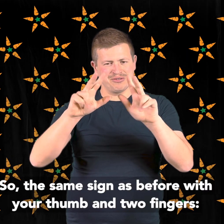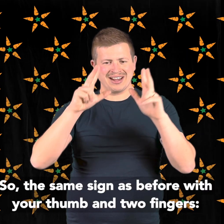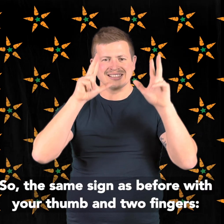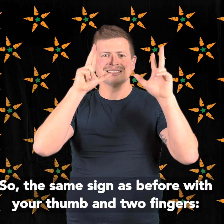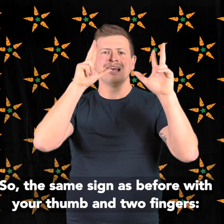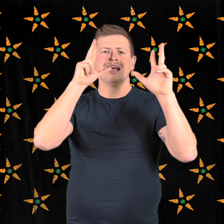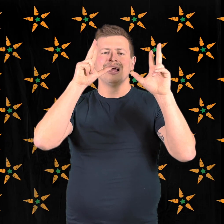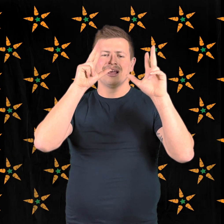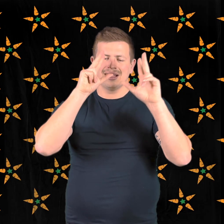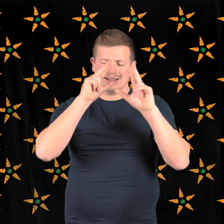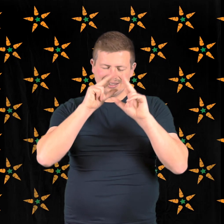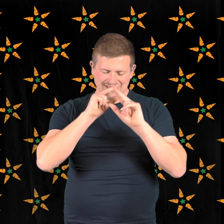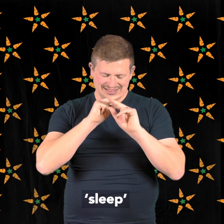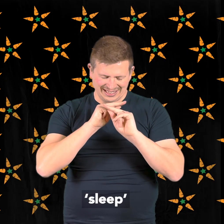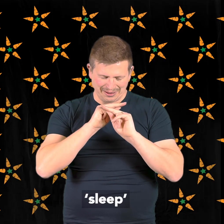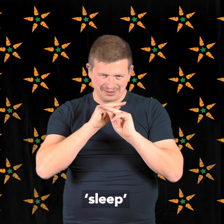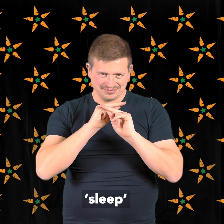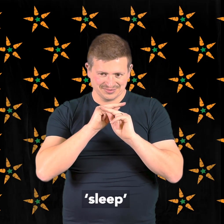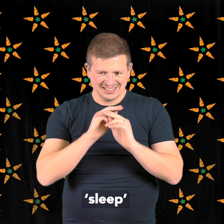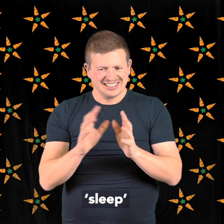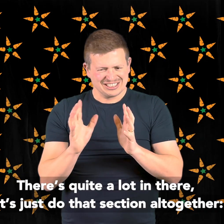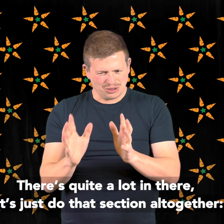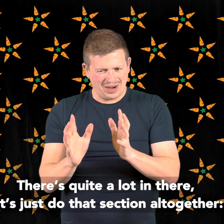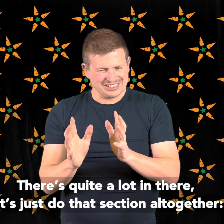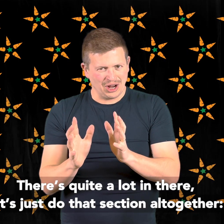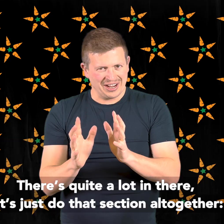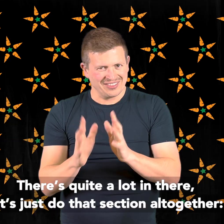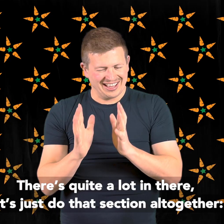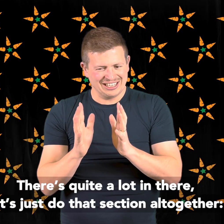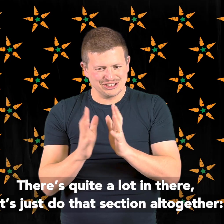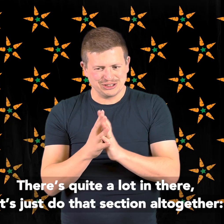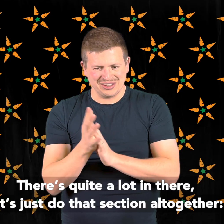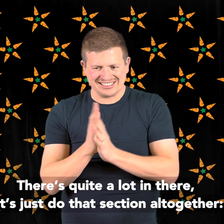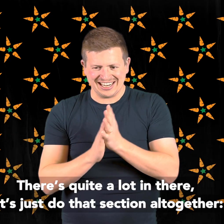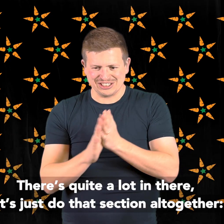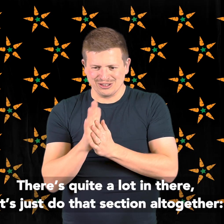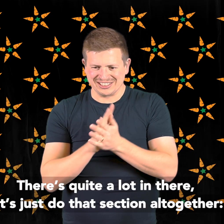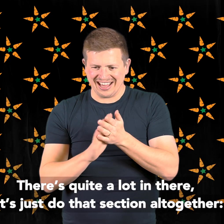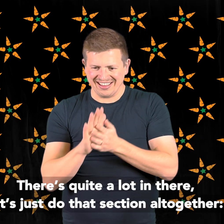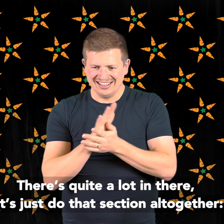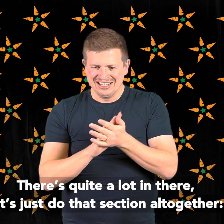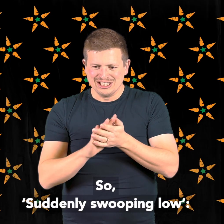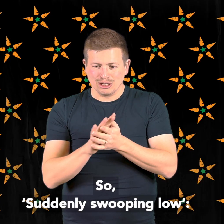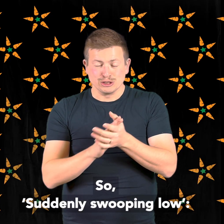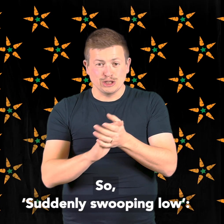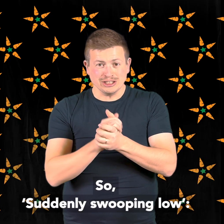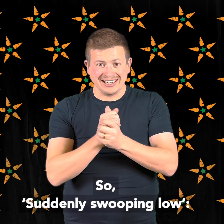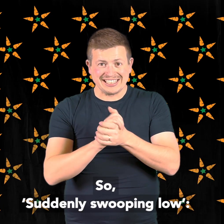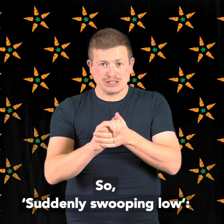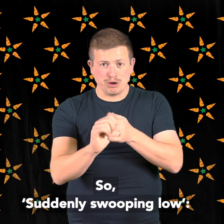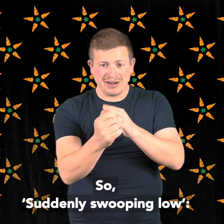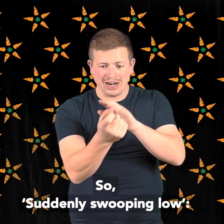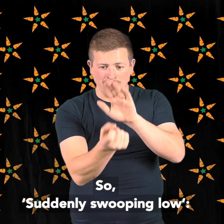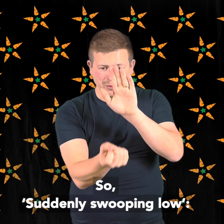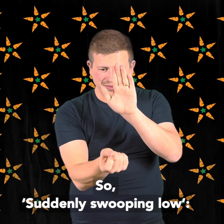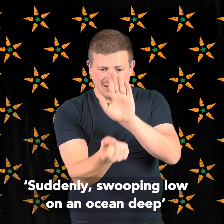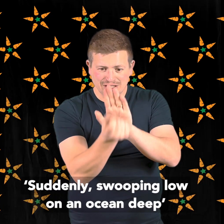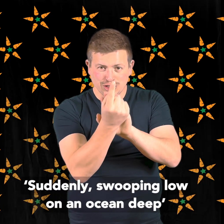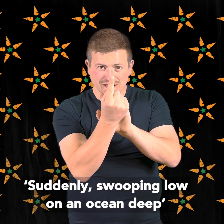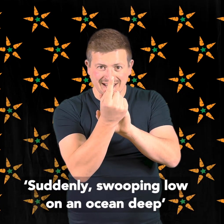fingers, sleep. It's quite a lot in there. Let's just do that section all together. So suddenly swooping low,